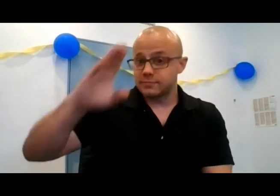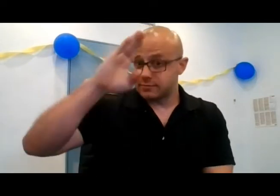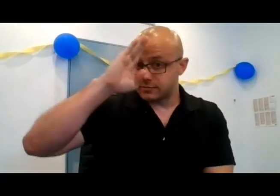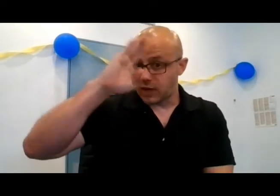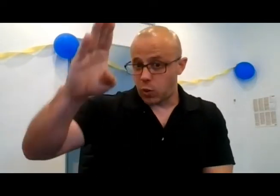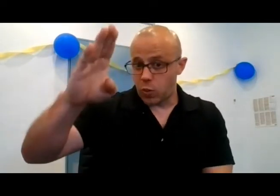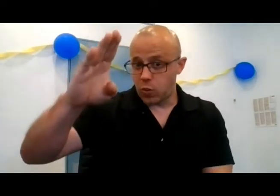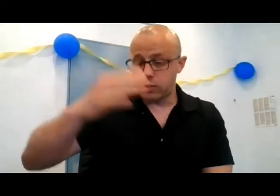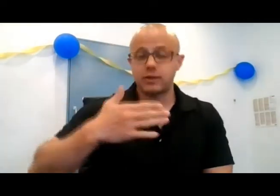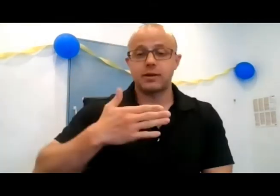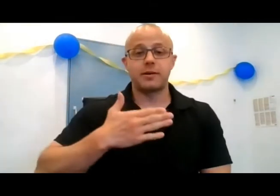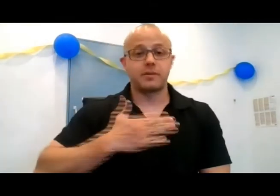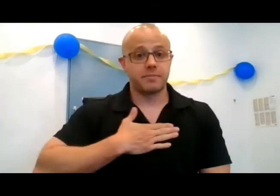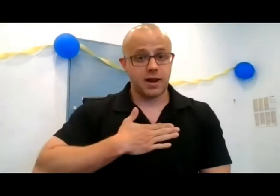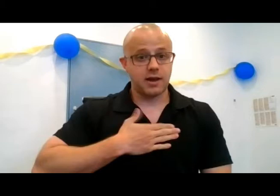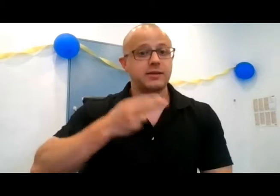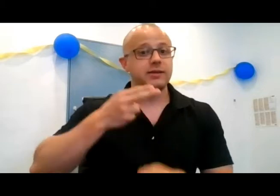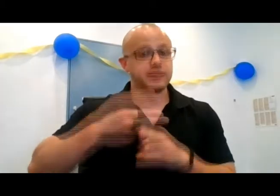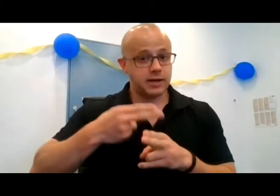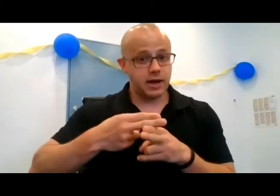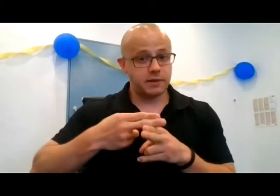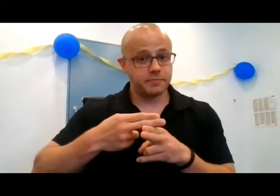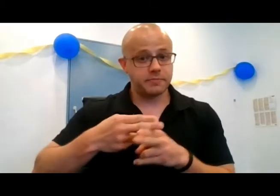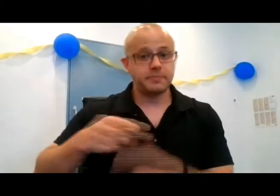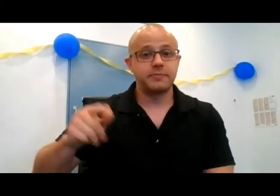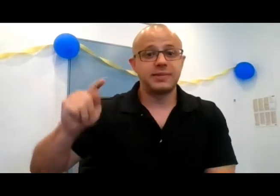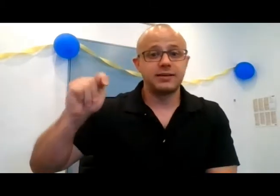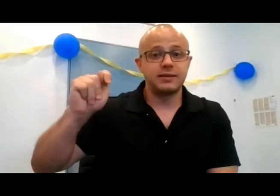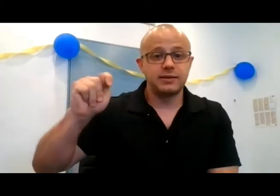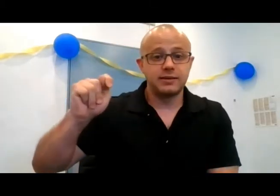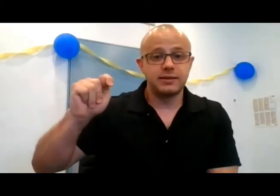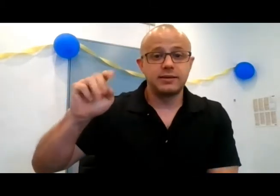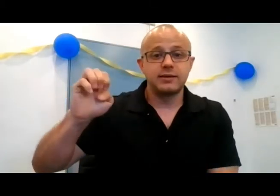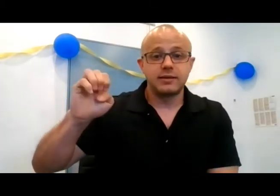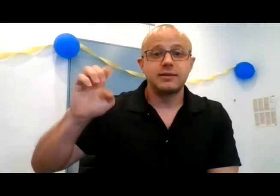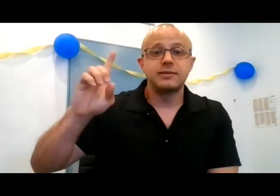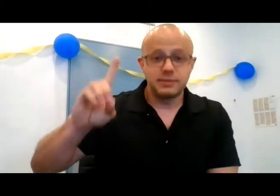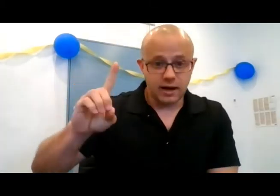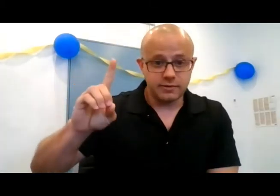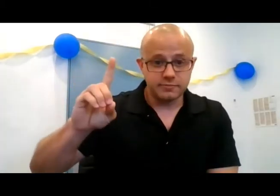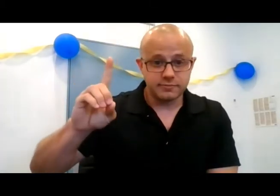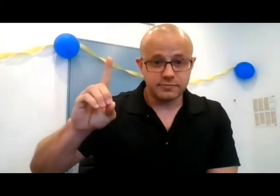So again, hello, my name,